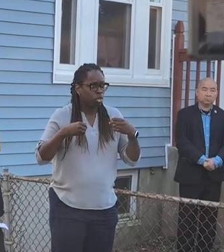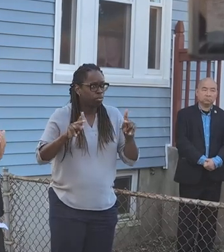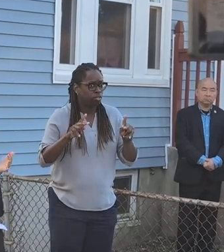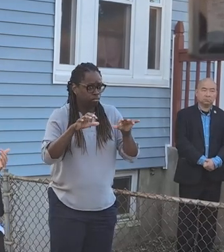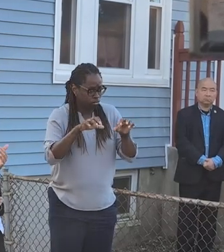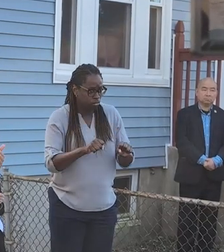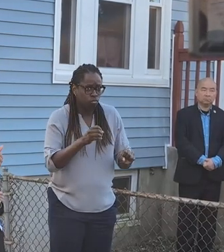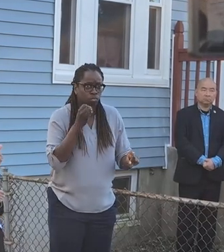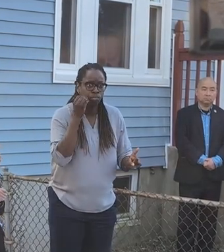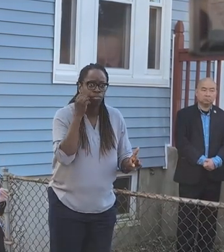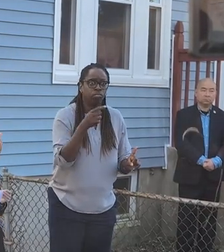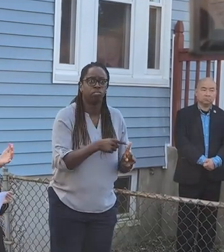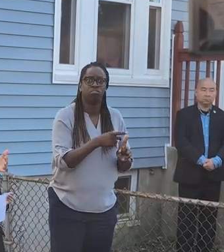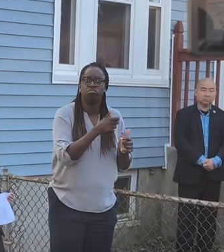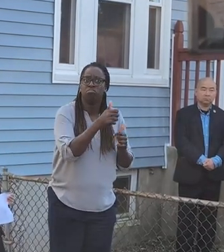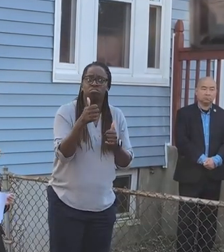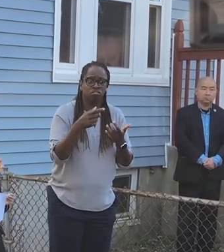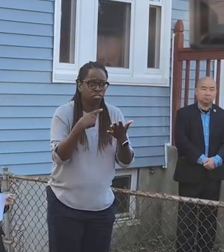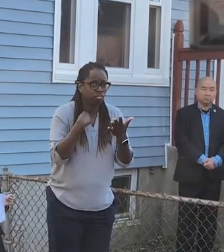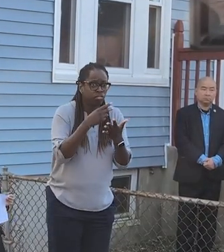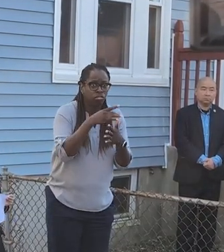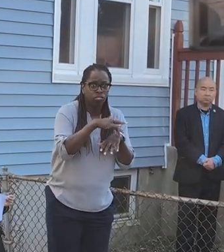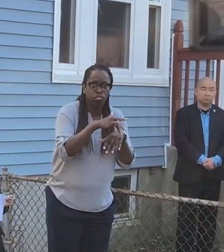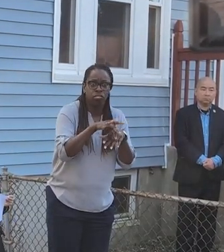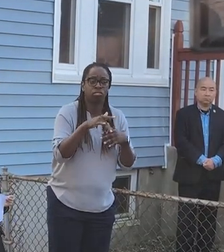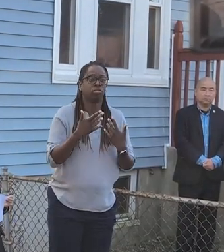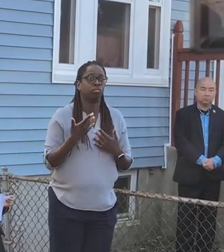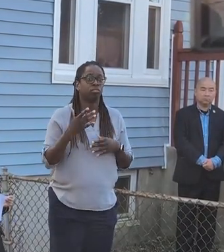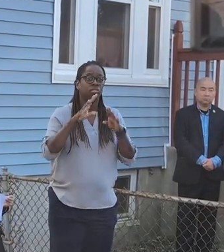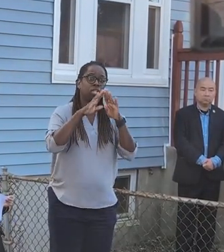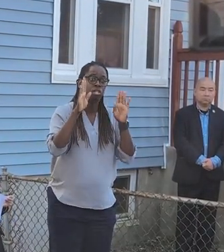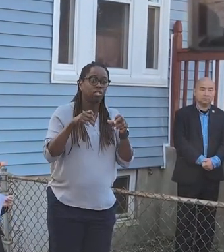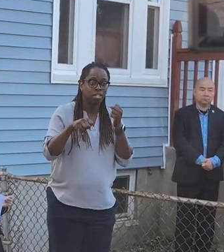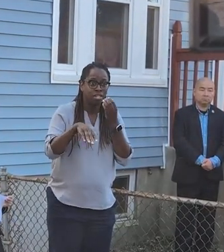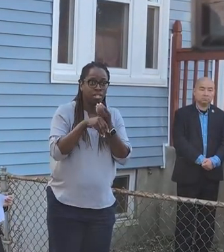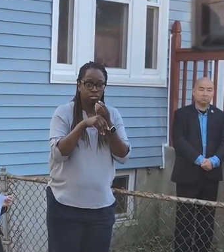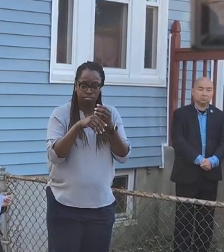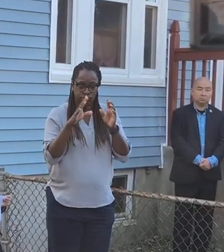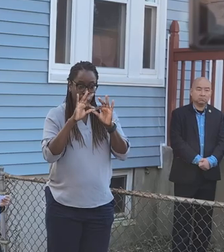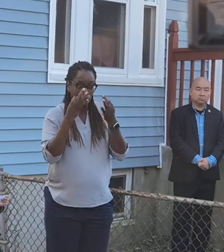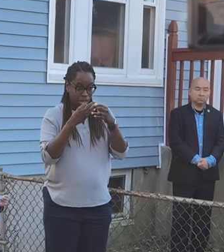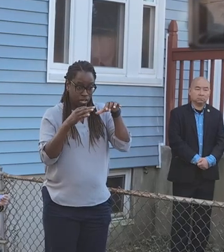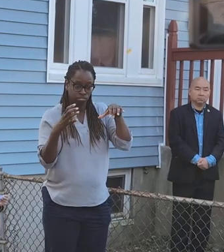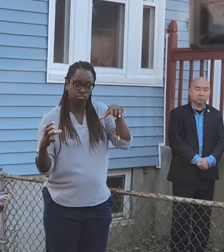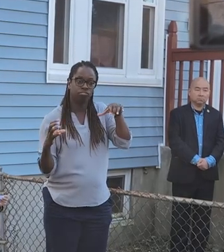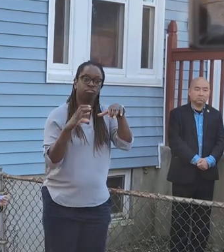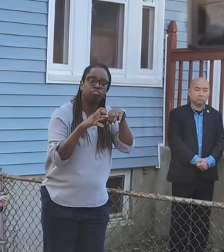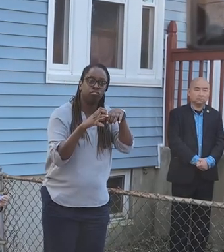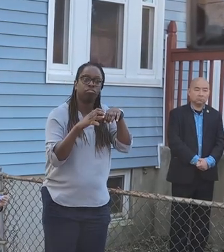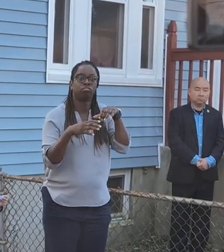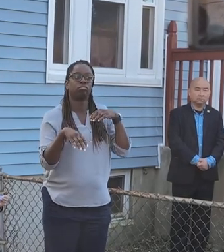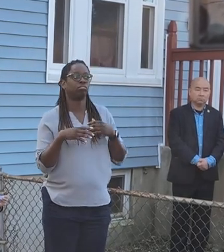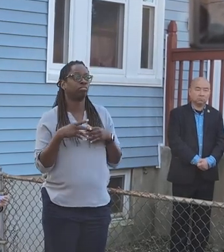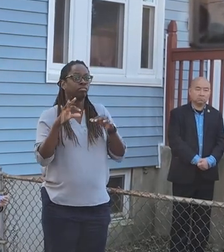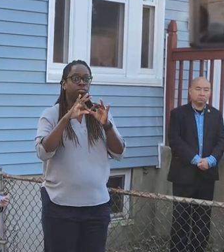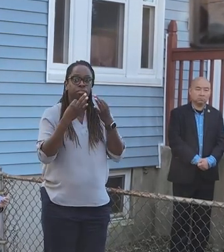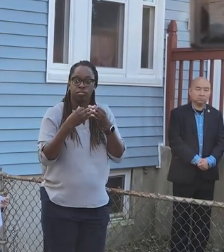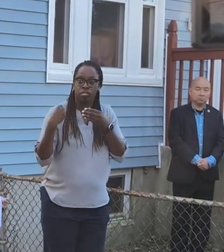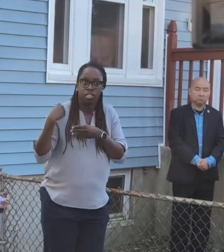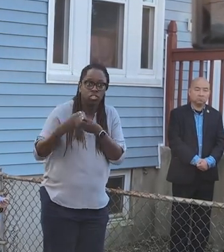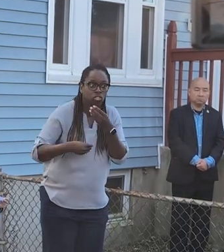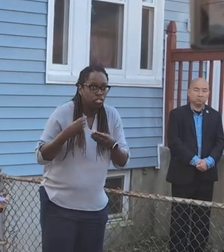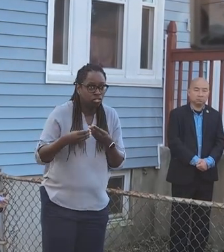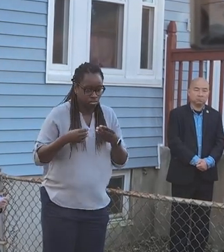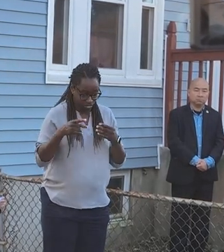units for multi-generational families to all stay together. It's using city land to build